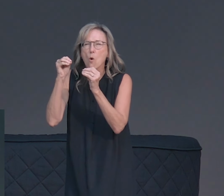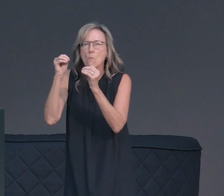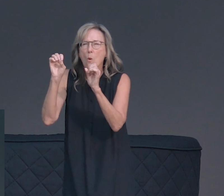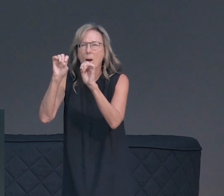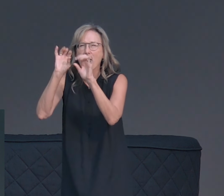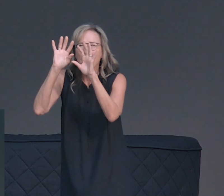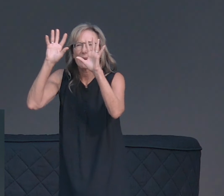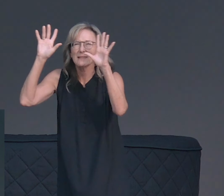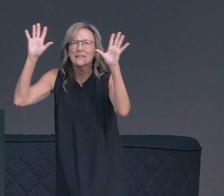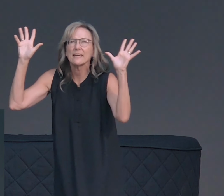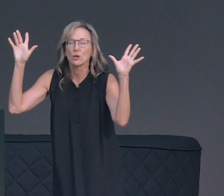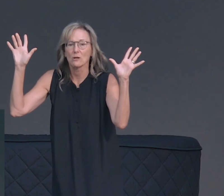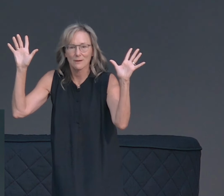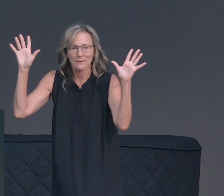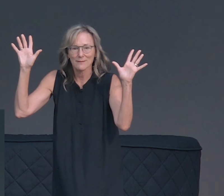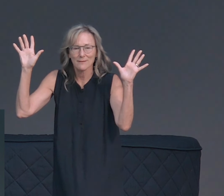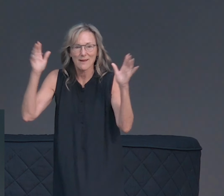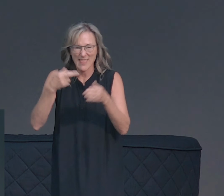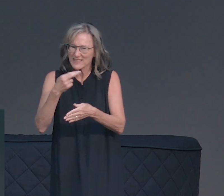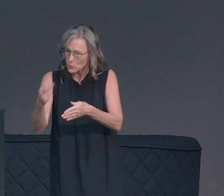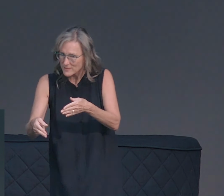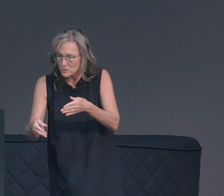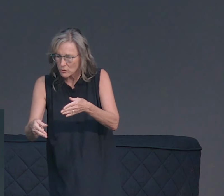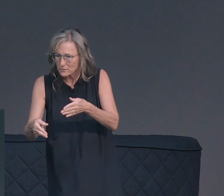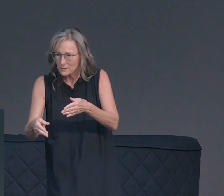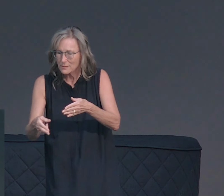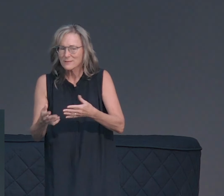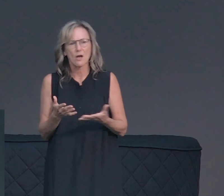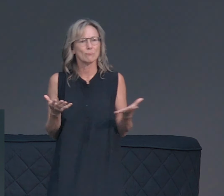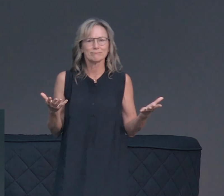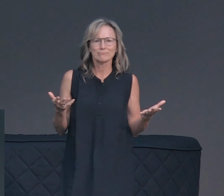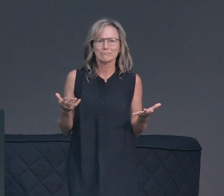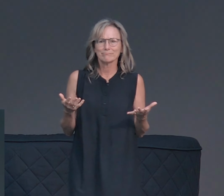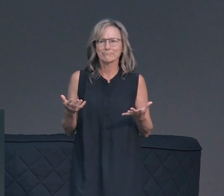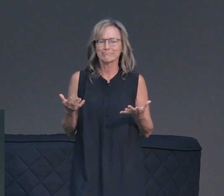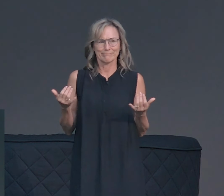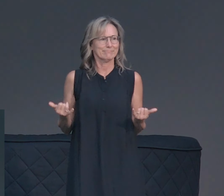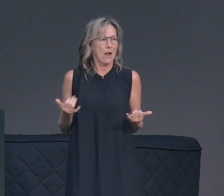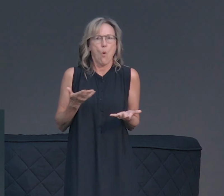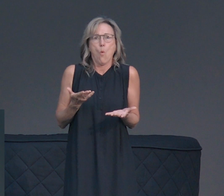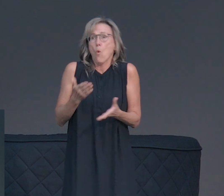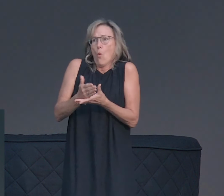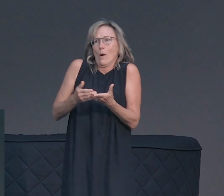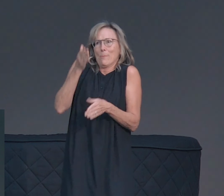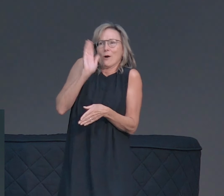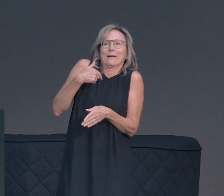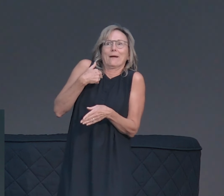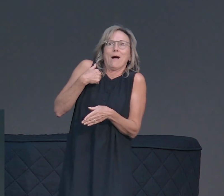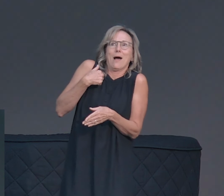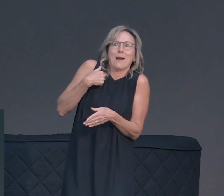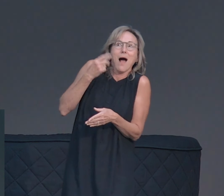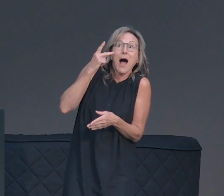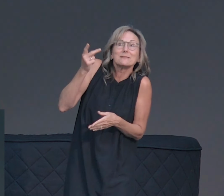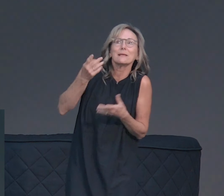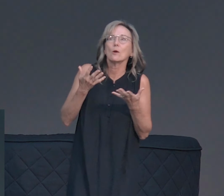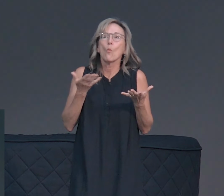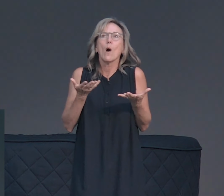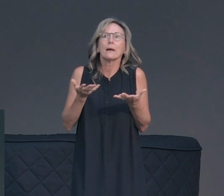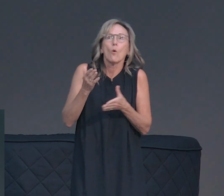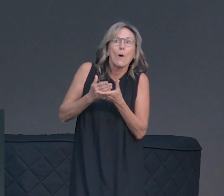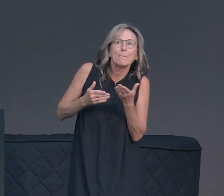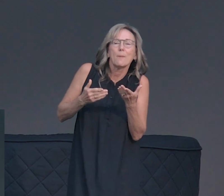The question we should all be asking is, what part of God will I see? What part of God will I see